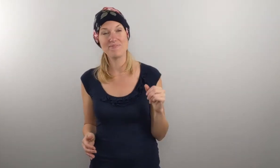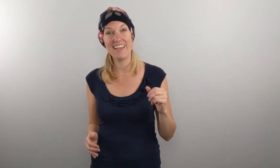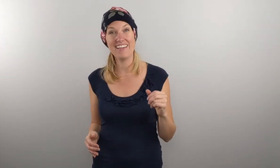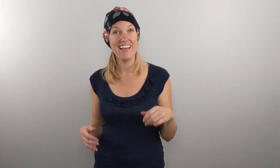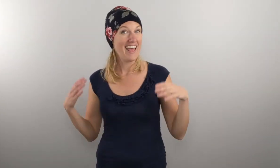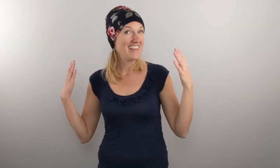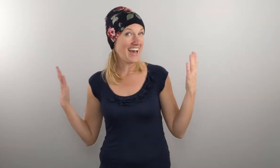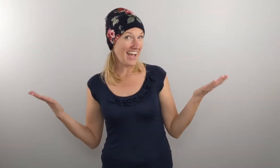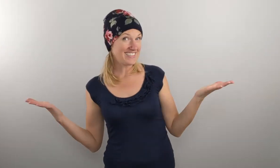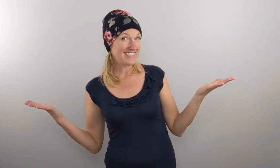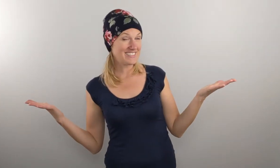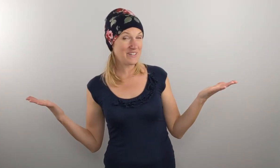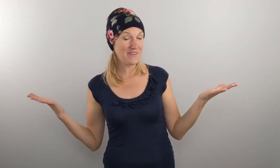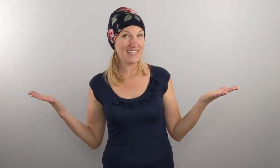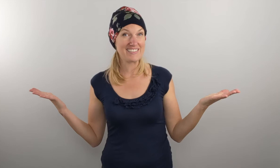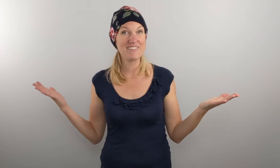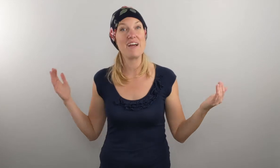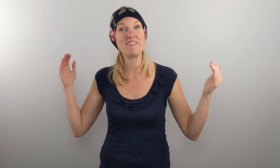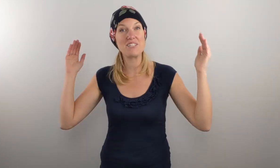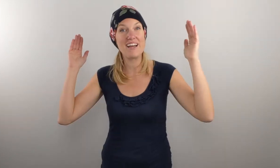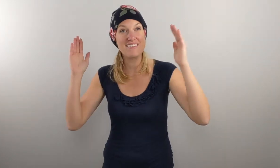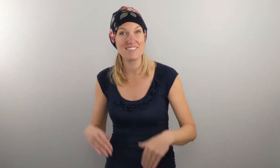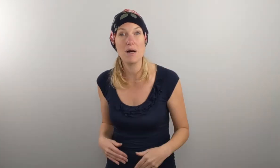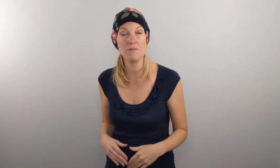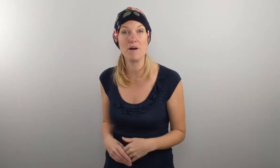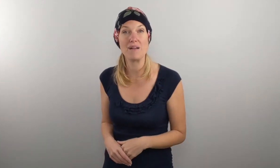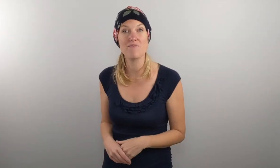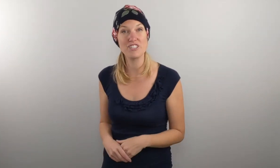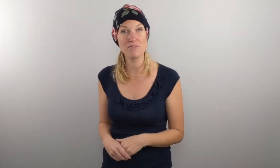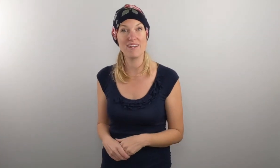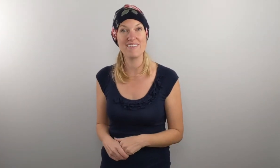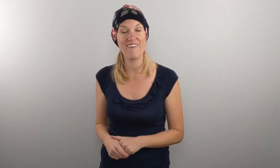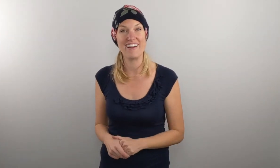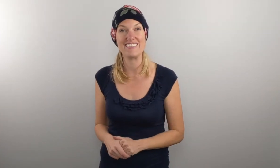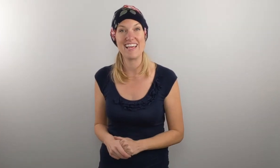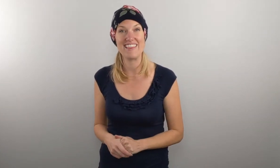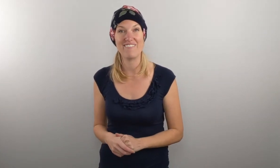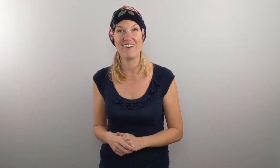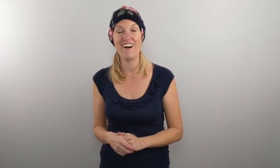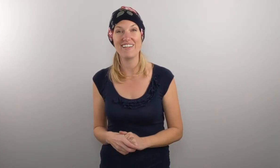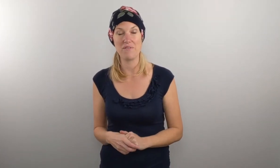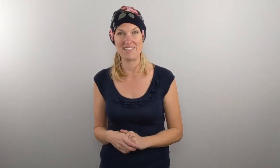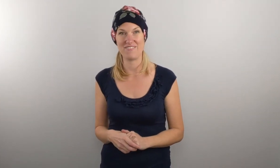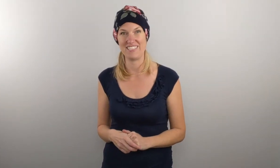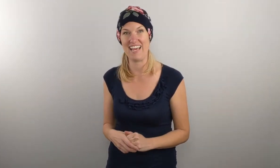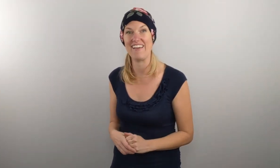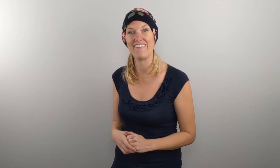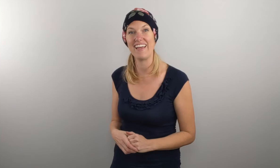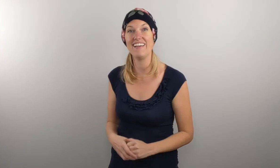Okay? That is the chorus. So why don't we try top to bottom, verse 1 in the chorus, and then we'll call it quits for today. Okay?